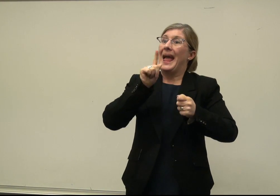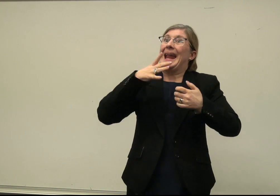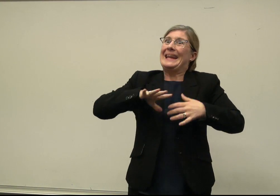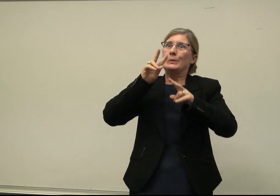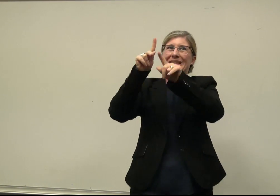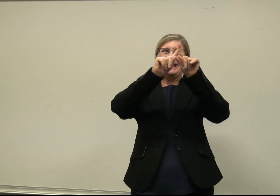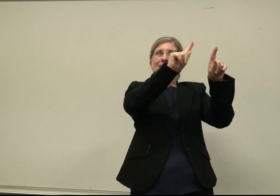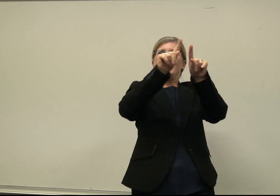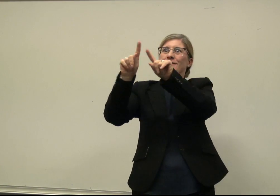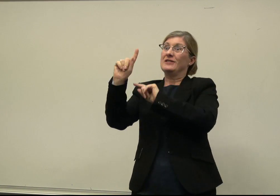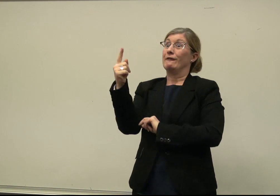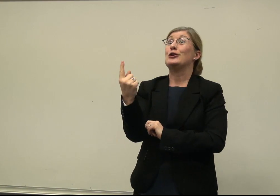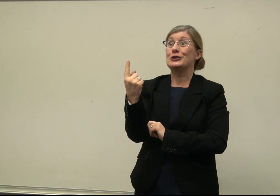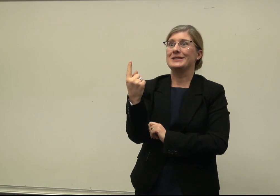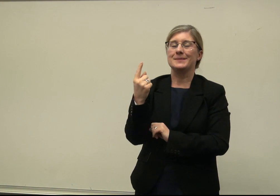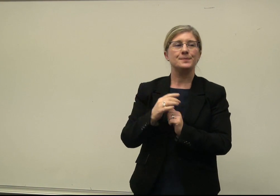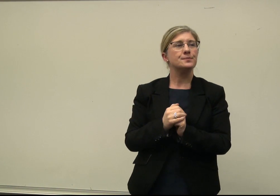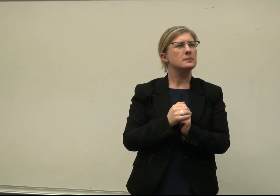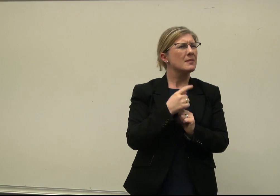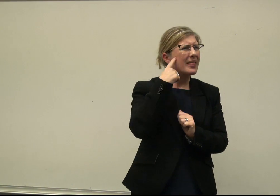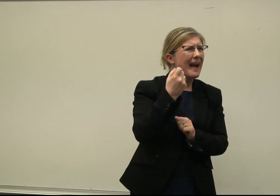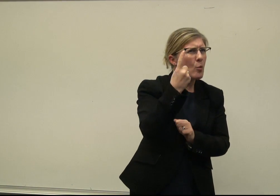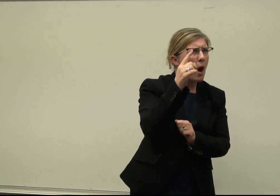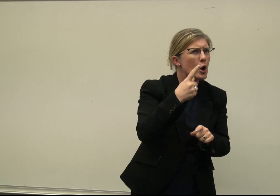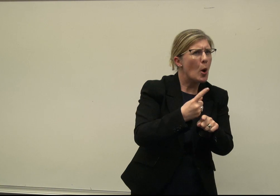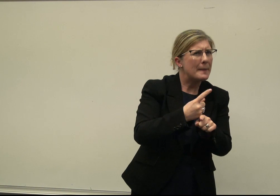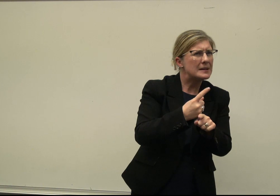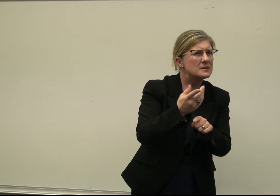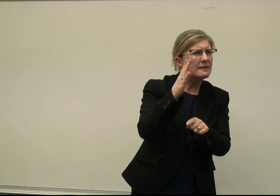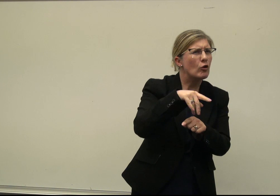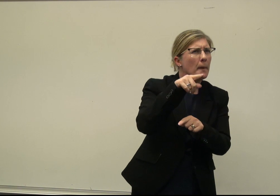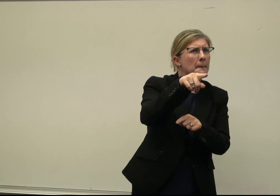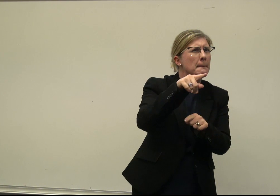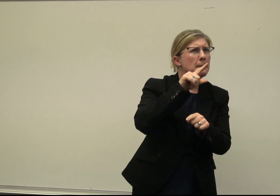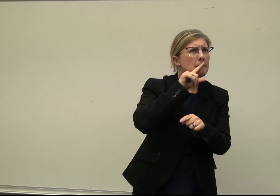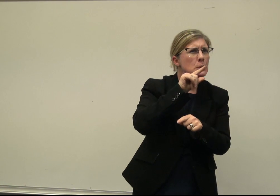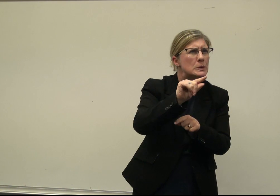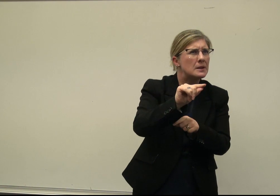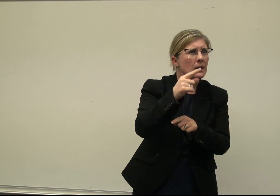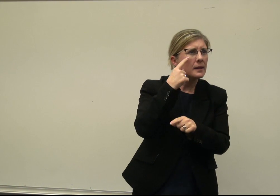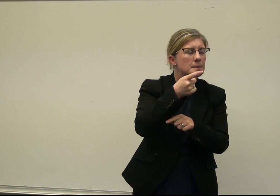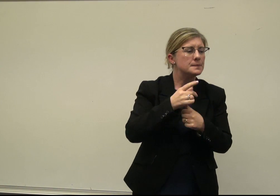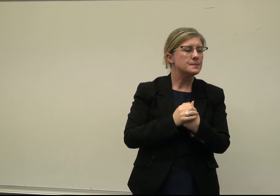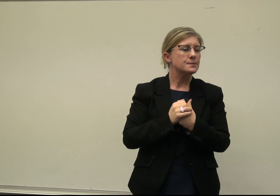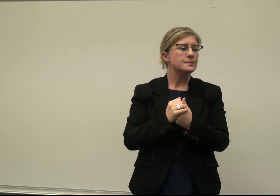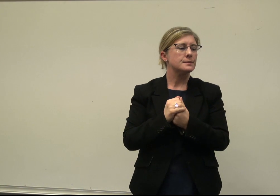I think we have a comment from Yeah. the online observers. Yeah.